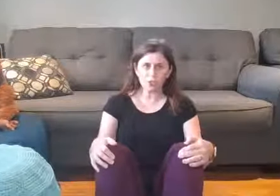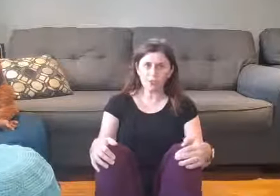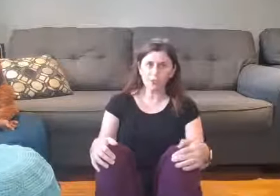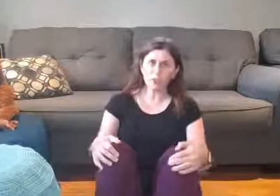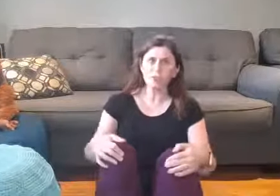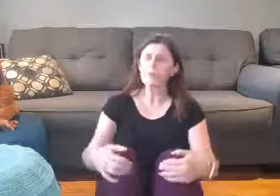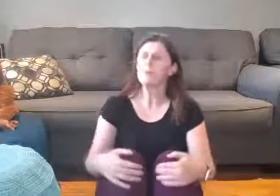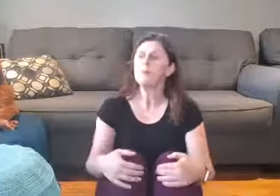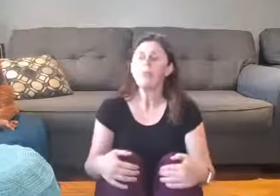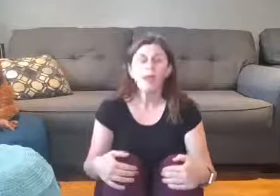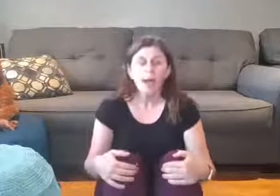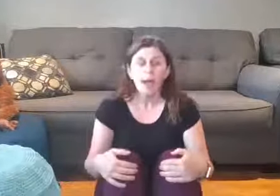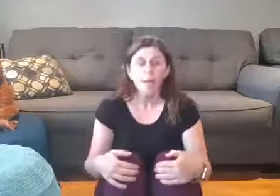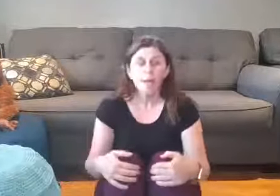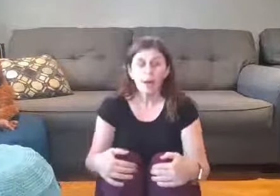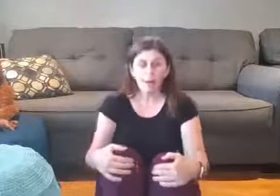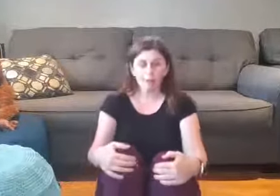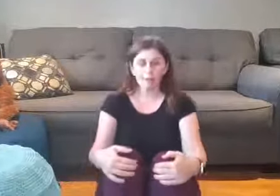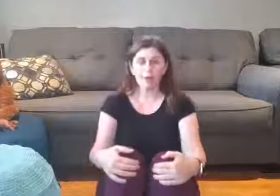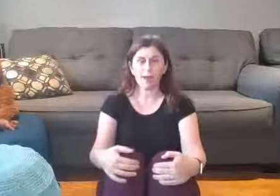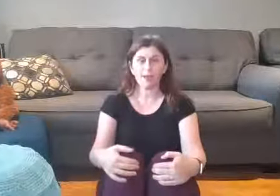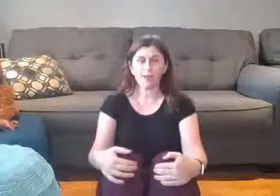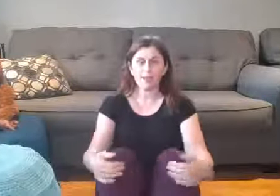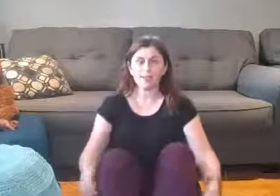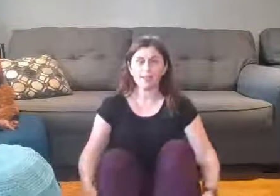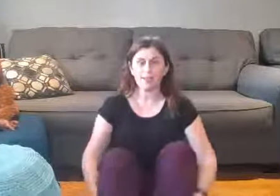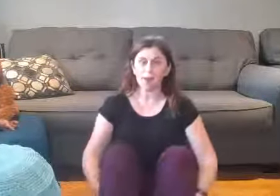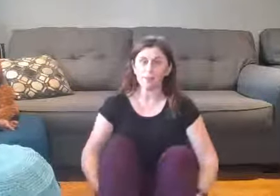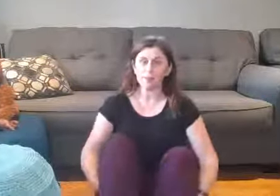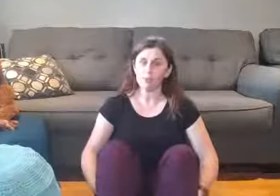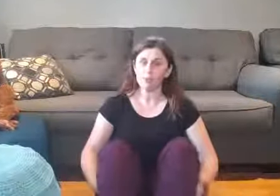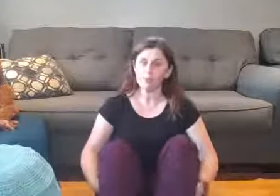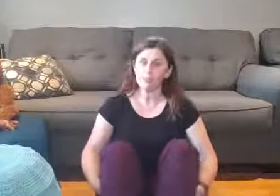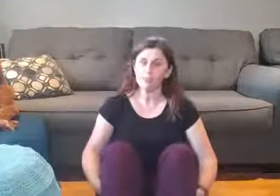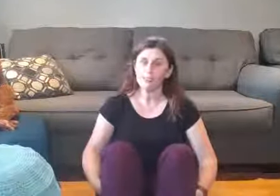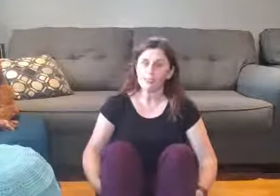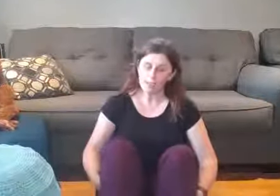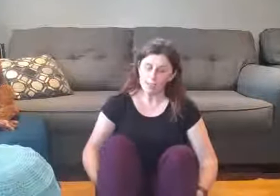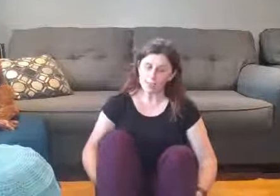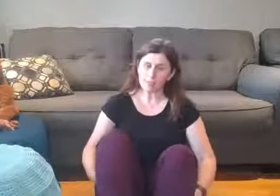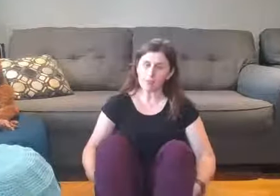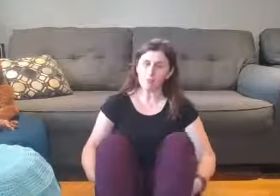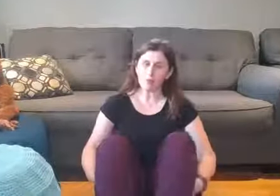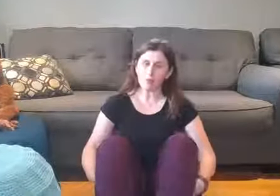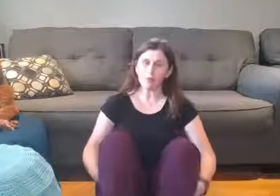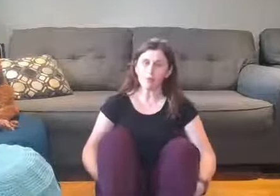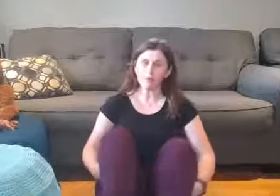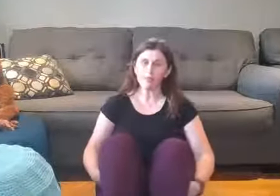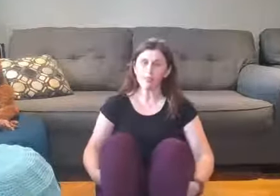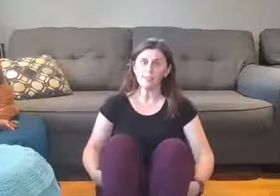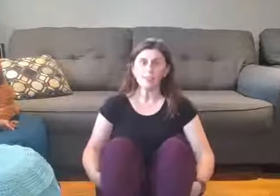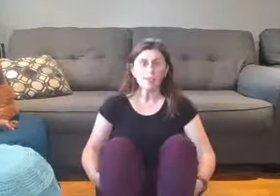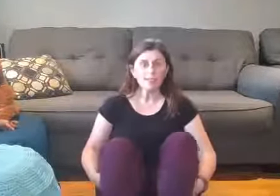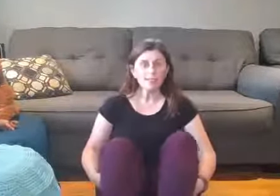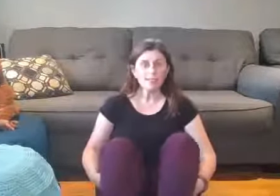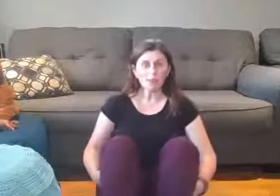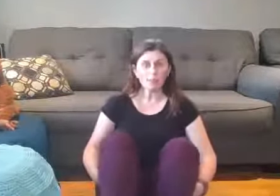feet out. Come on, everybody, and stomp your feet. Stomp your feet. Stomp